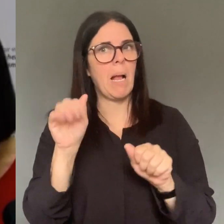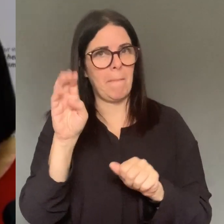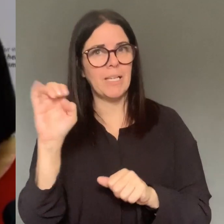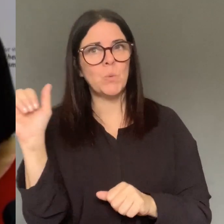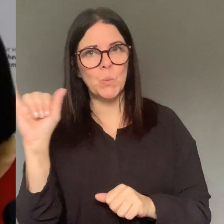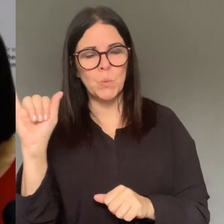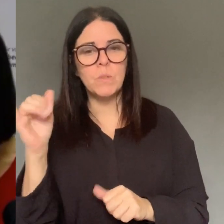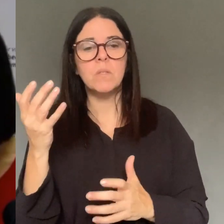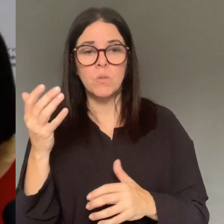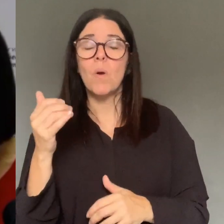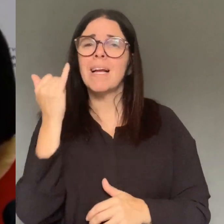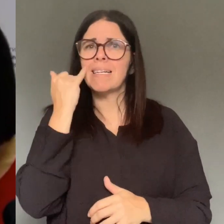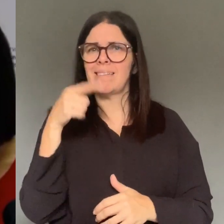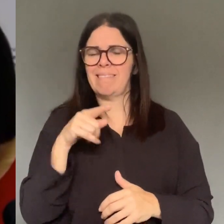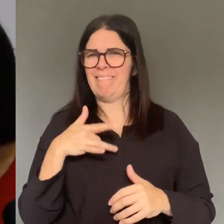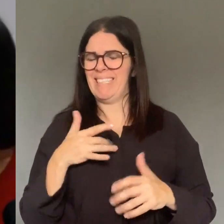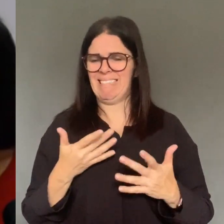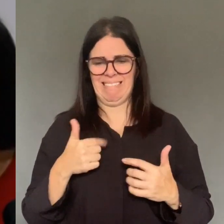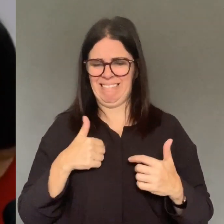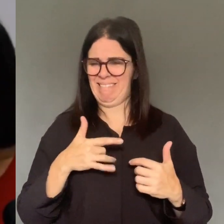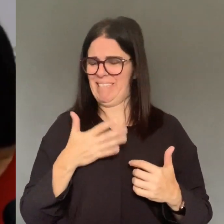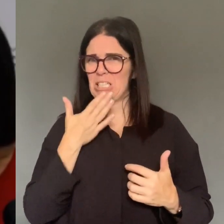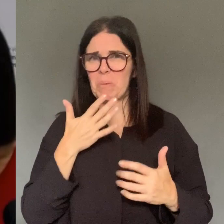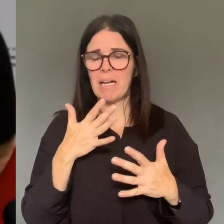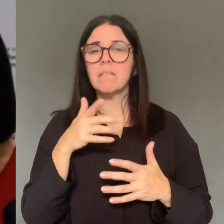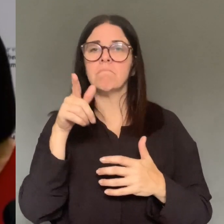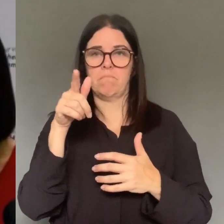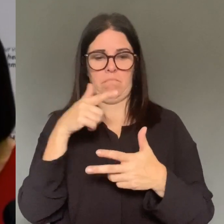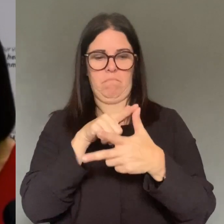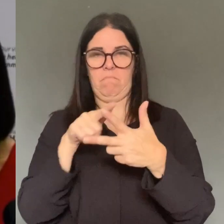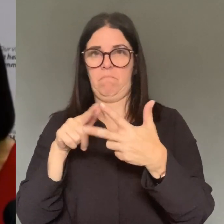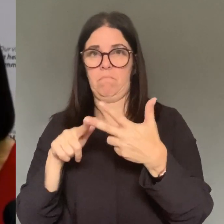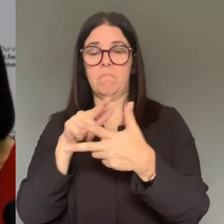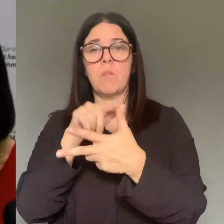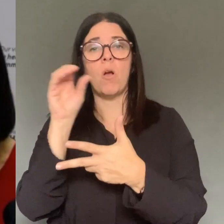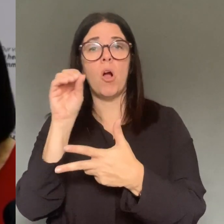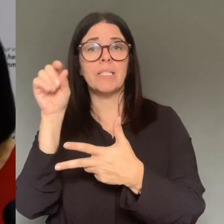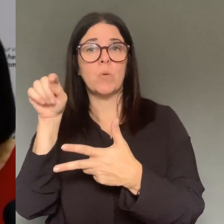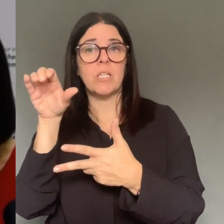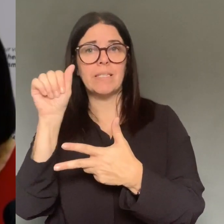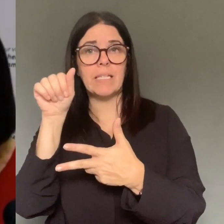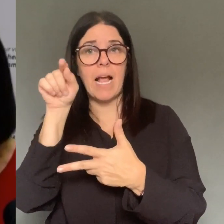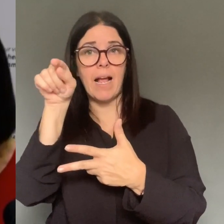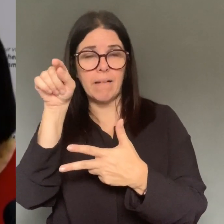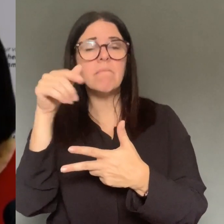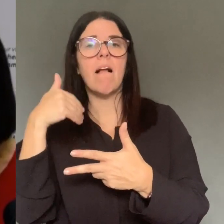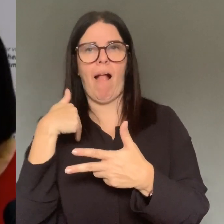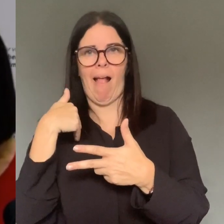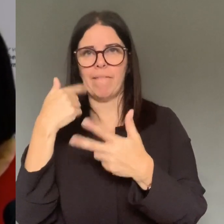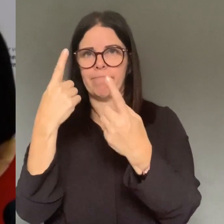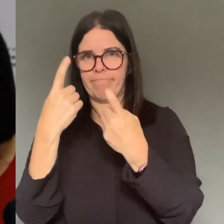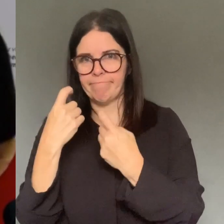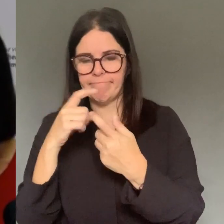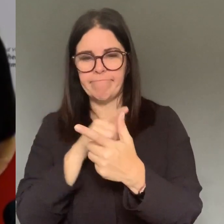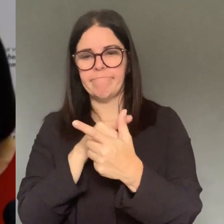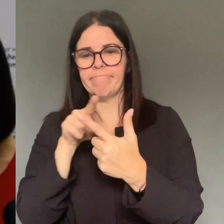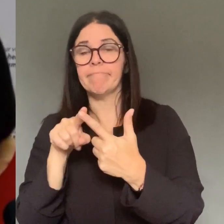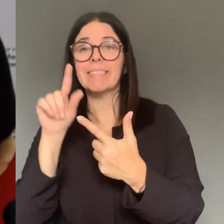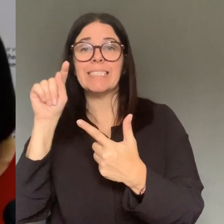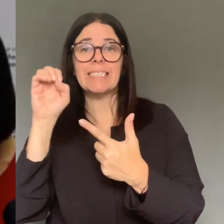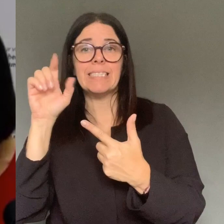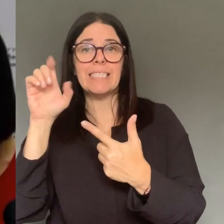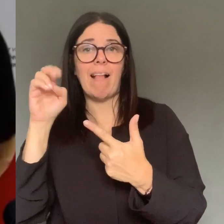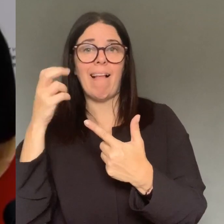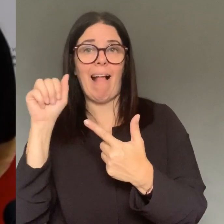primary health care provider for a phone assessment or a virtual assessment. They will be able to guide you to next steps,